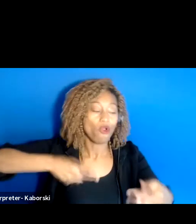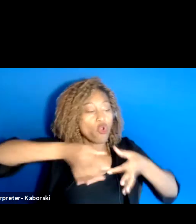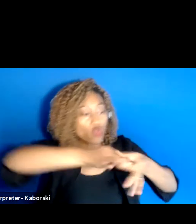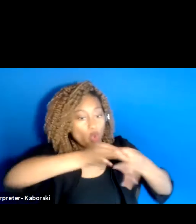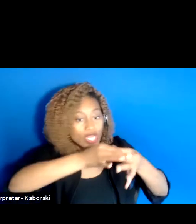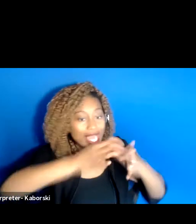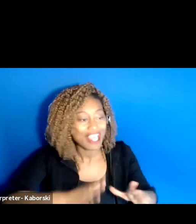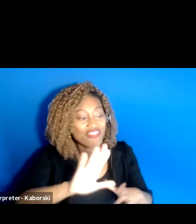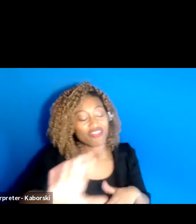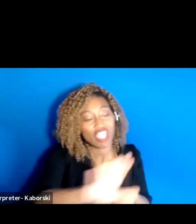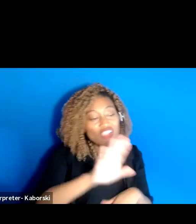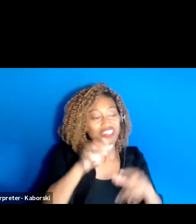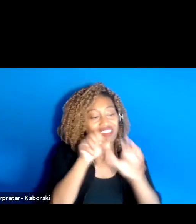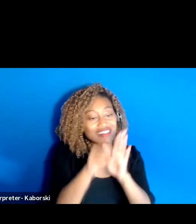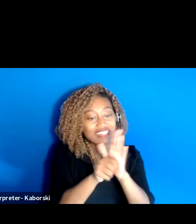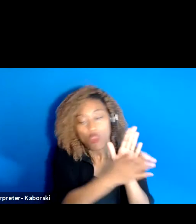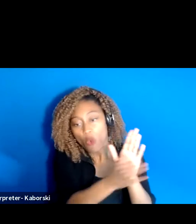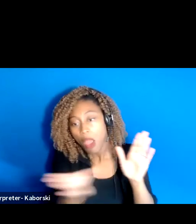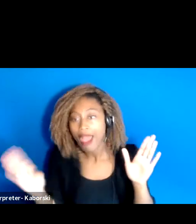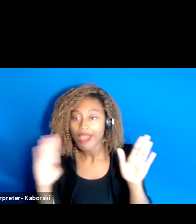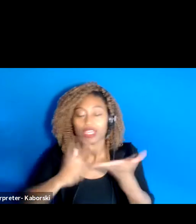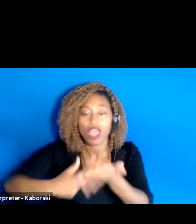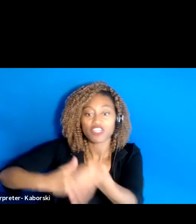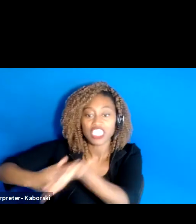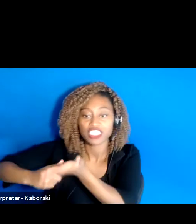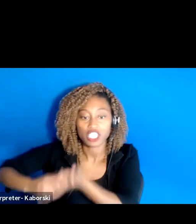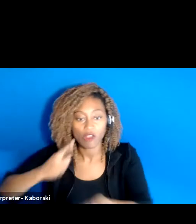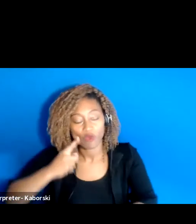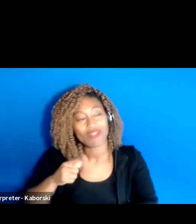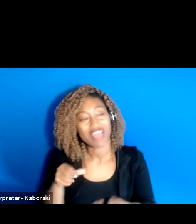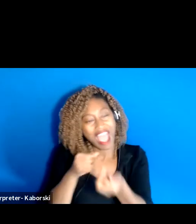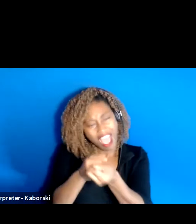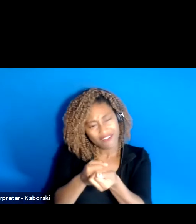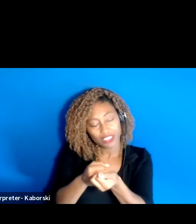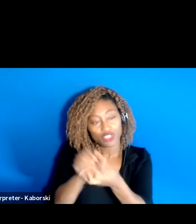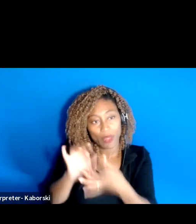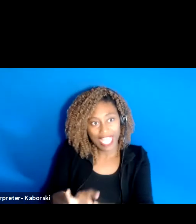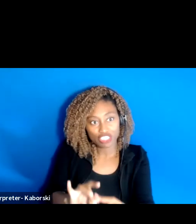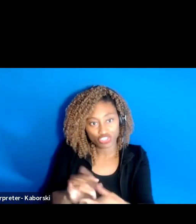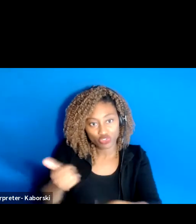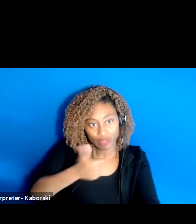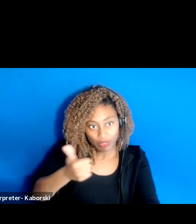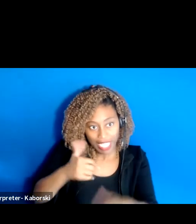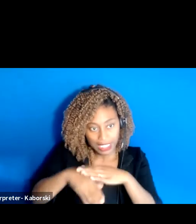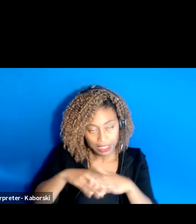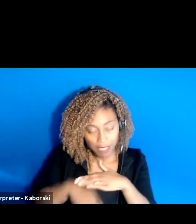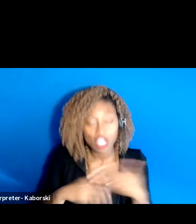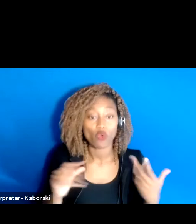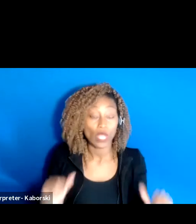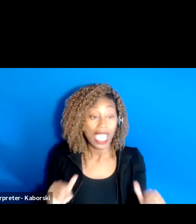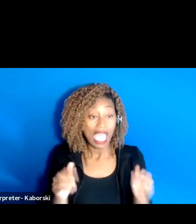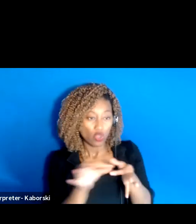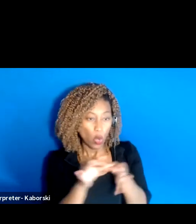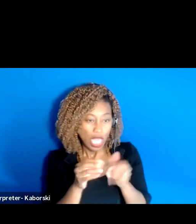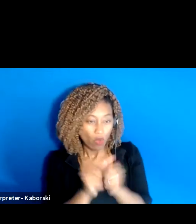statewide conversations of advocacy on accessible transportation. We can coordinate with centers